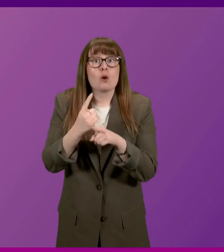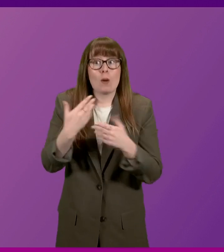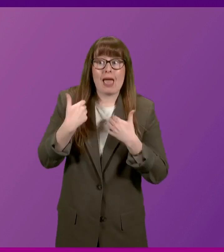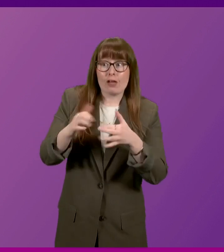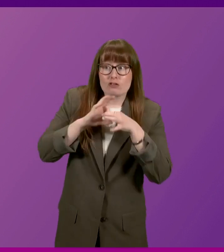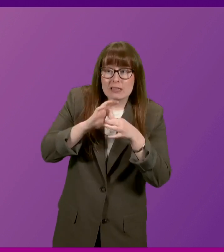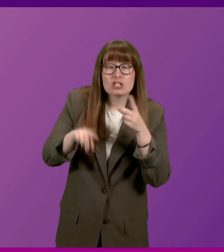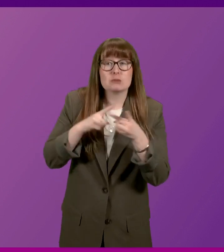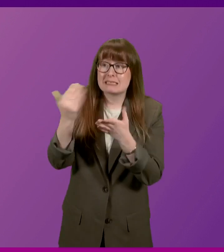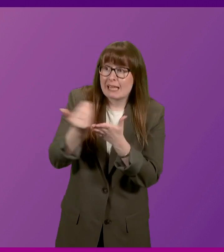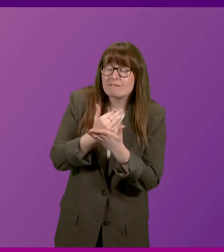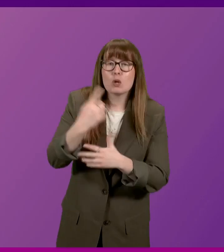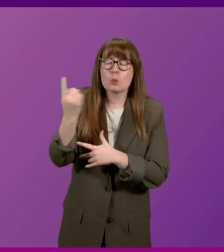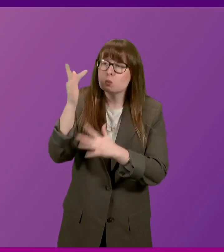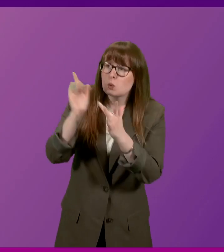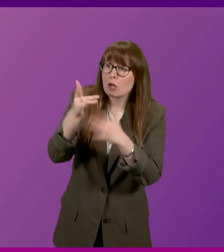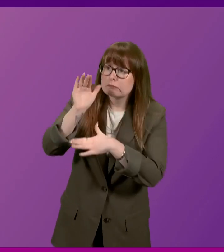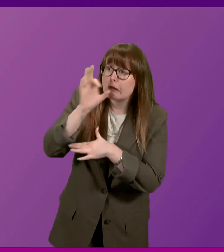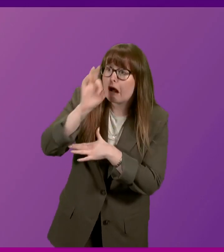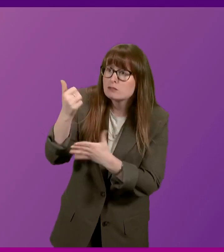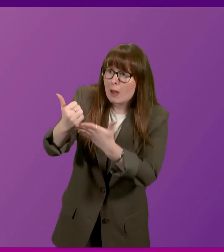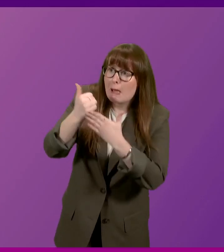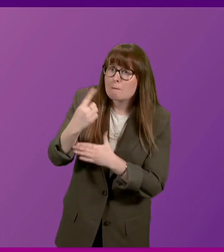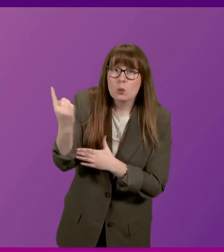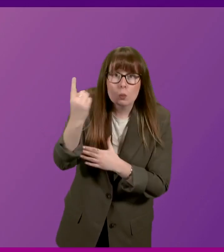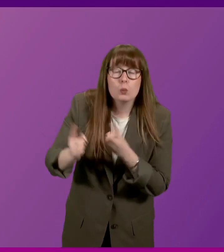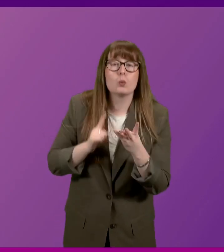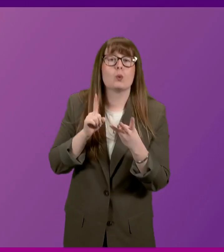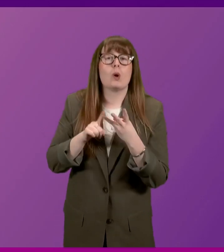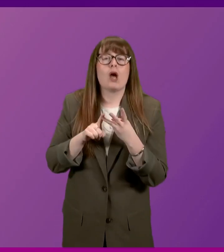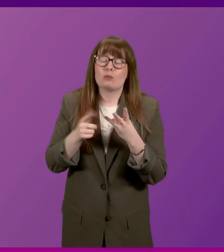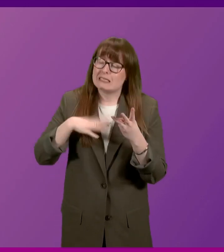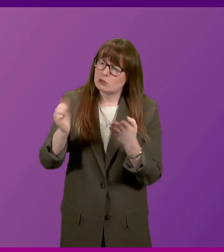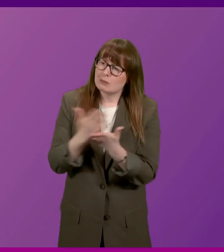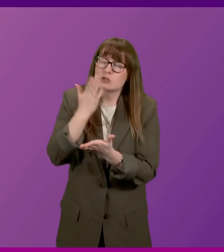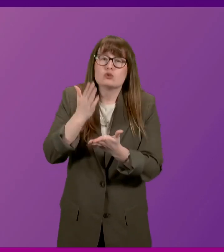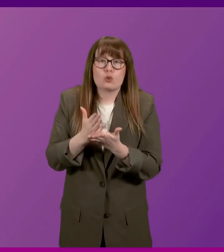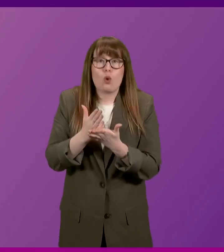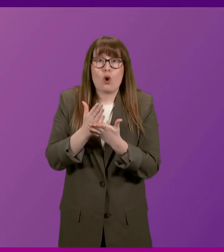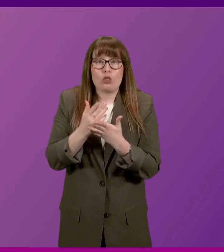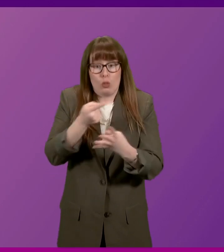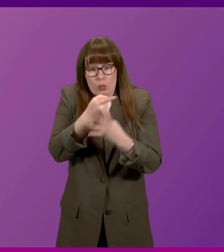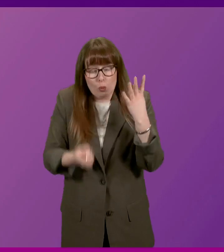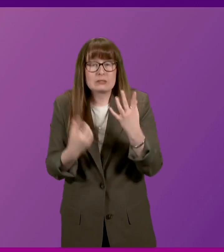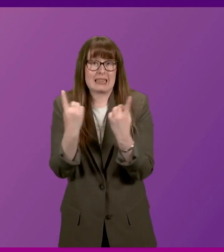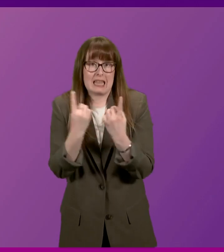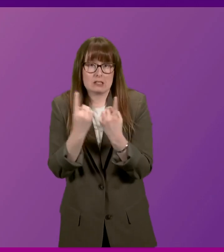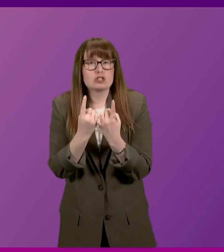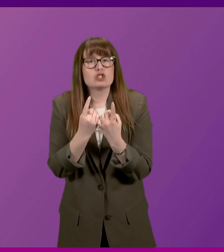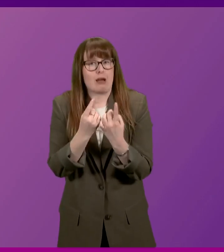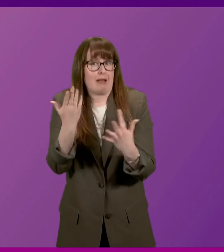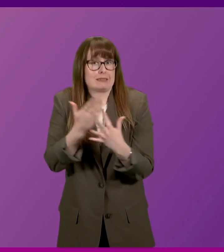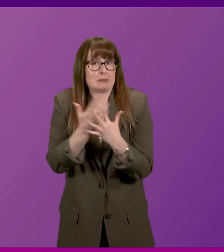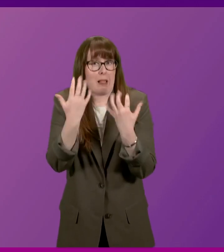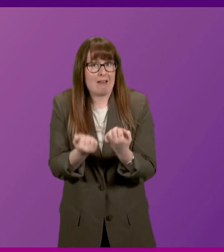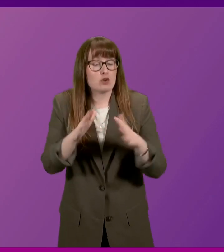relationships, safety, who to go to ask for support, and we need to make sure that that the children are getting both the